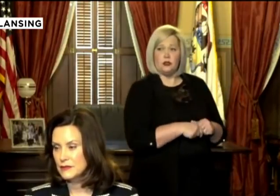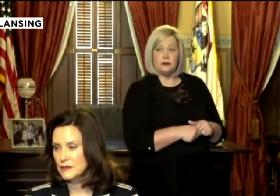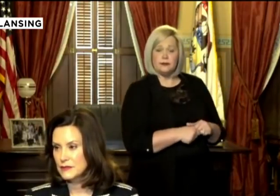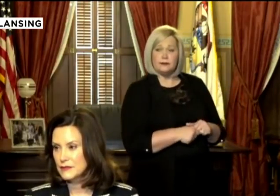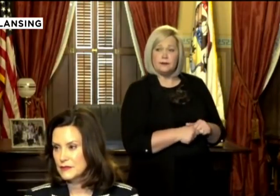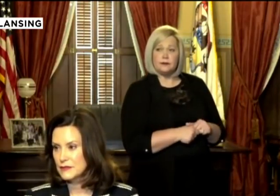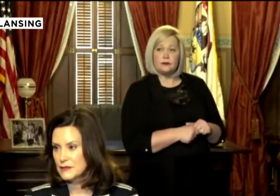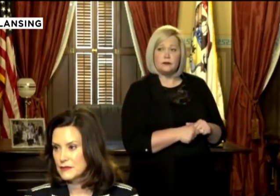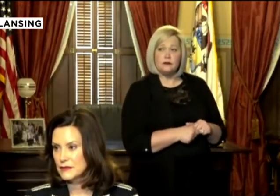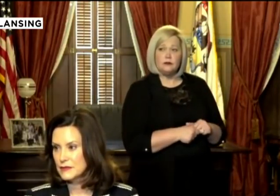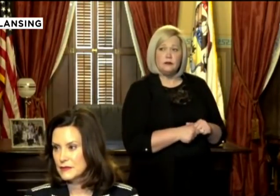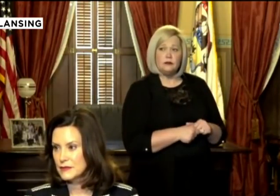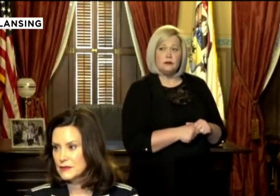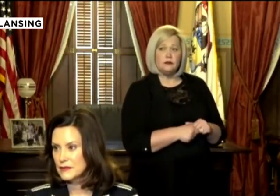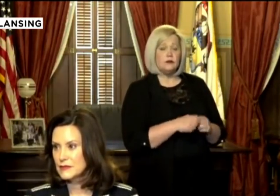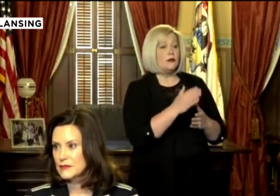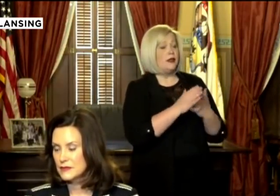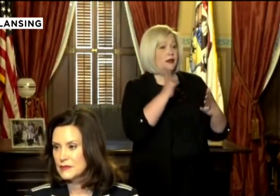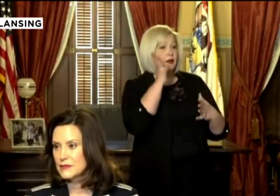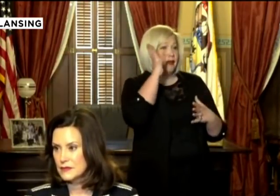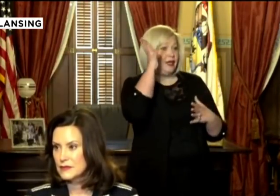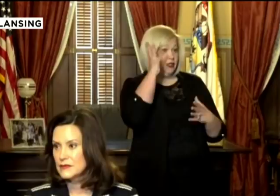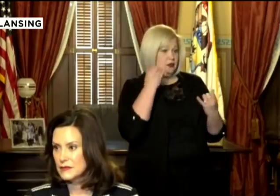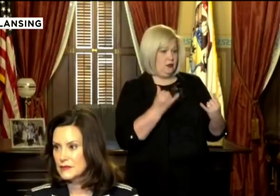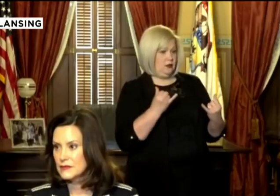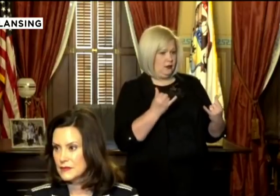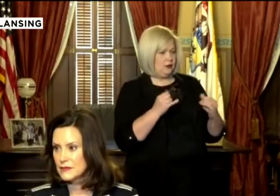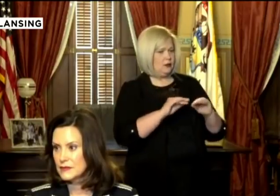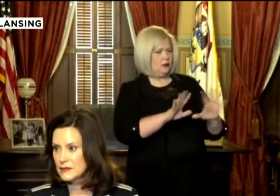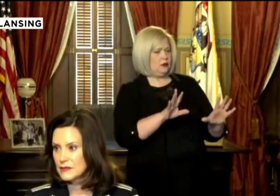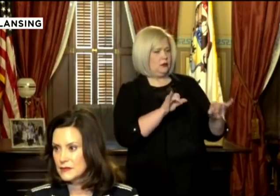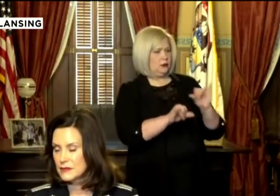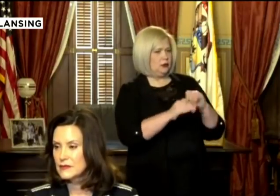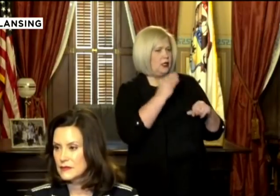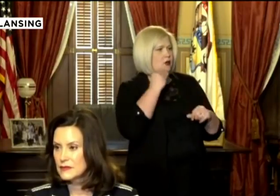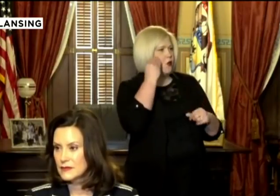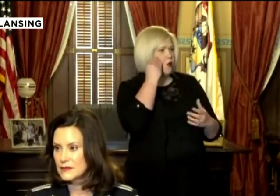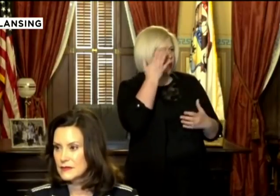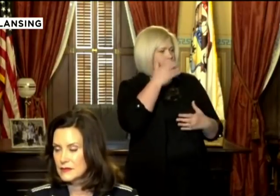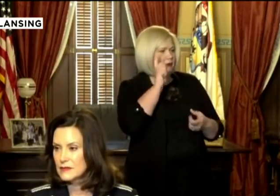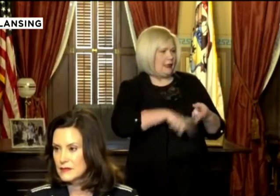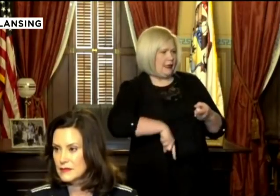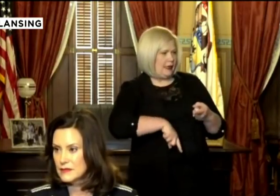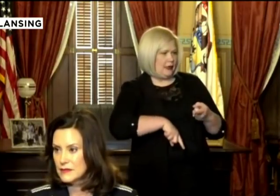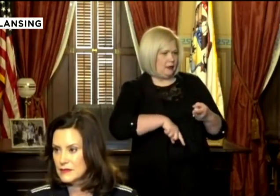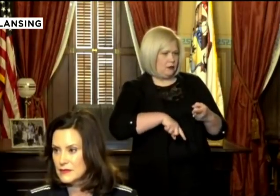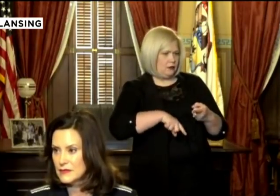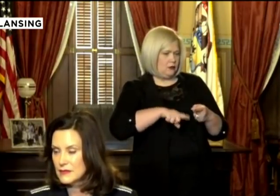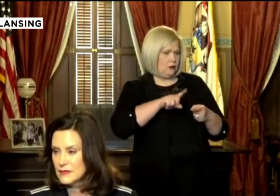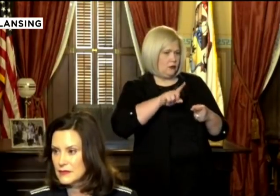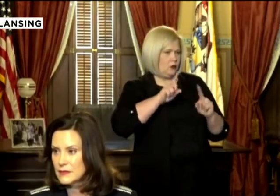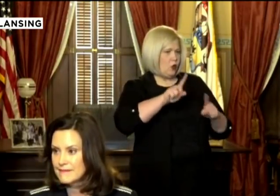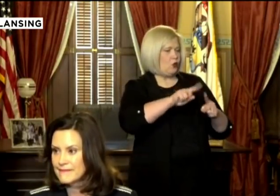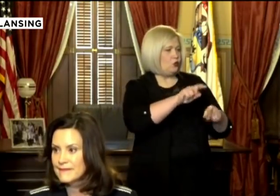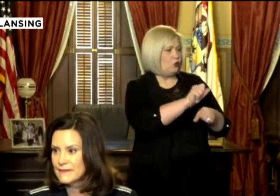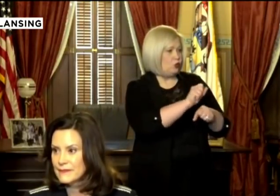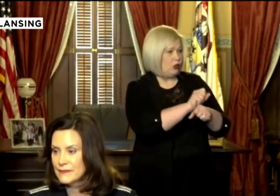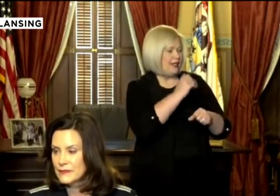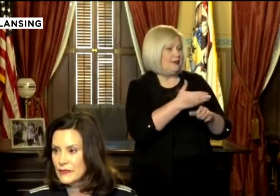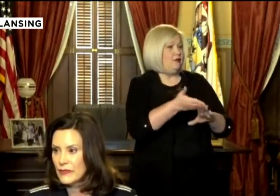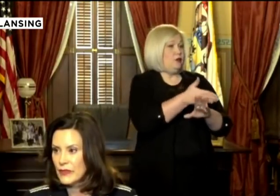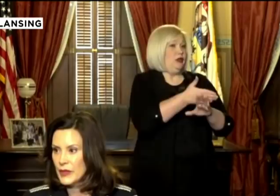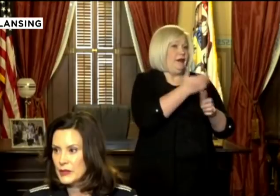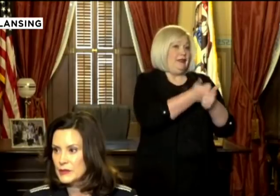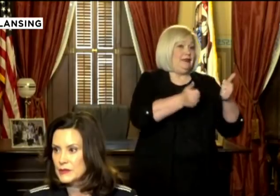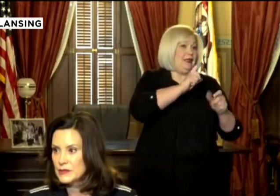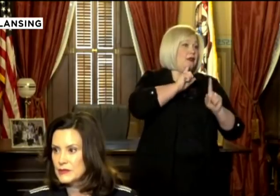There are parents right now who are obviously home because they can't go because of the previous executive